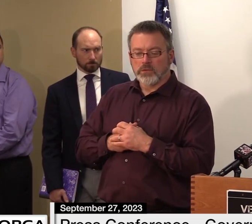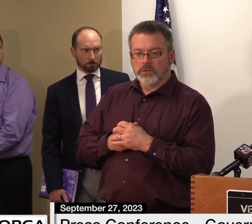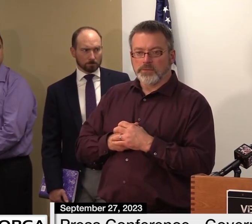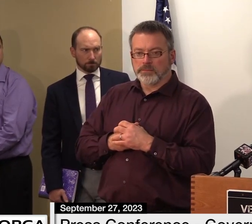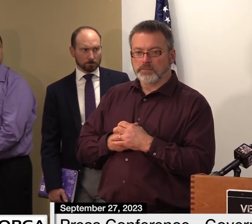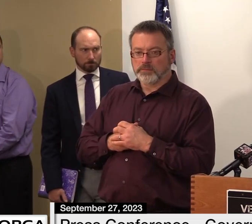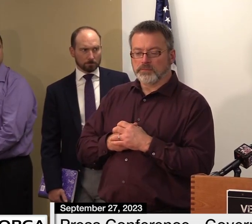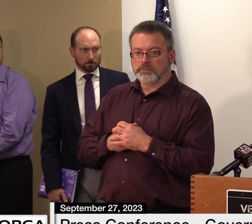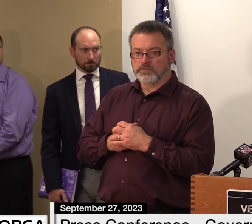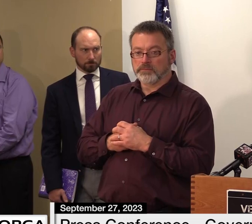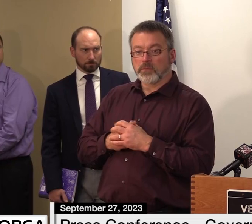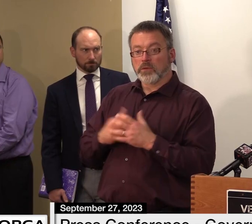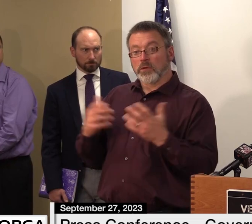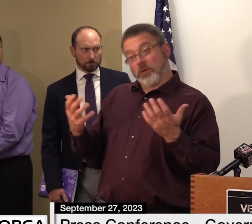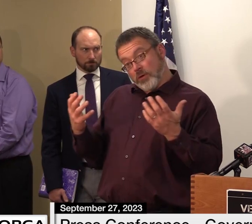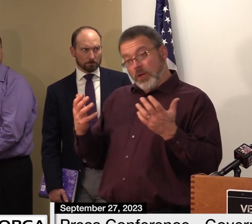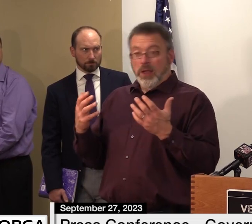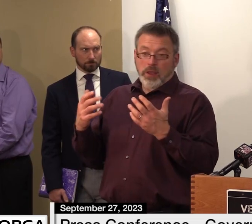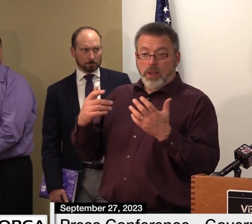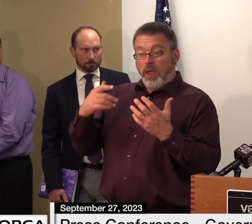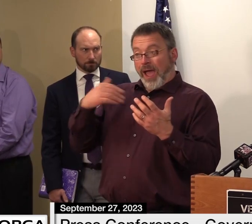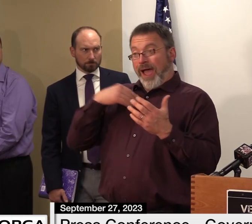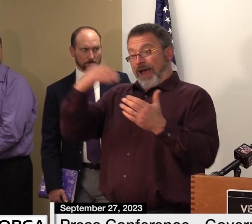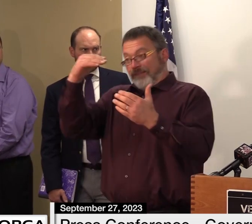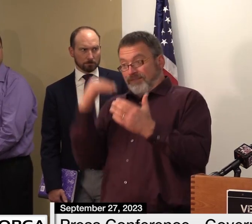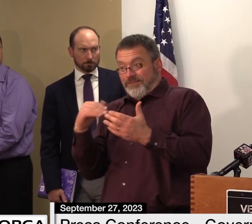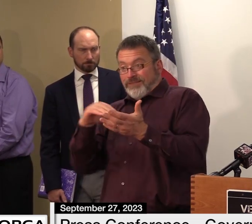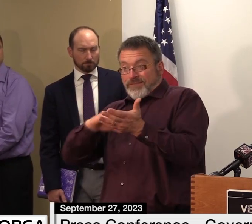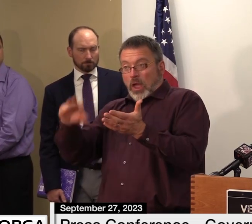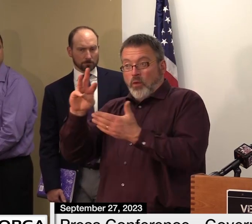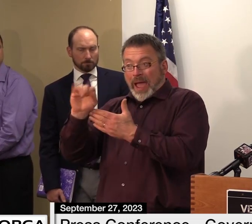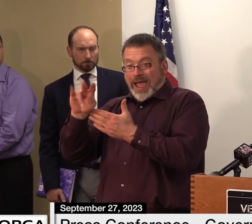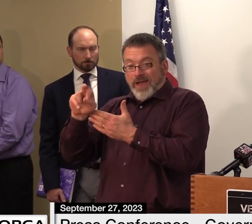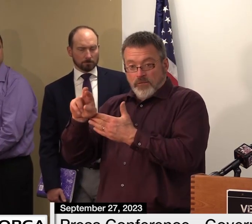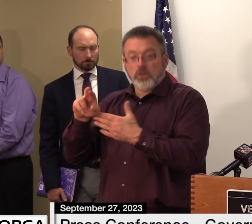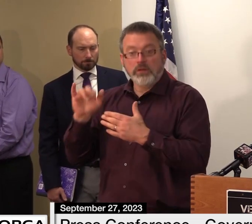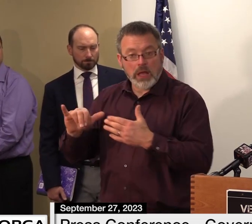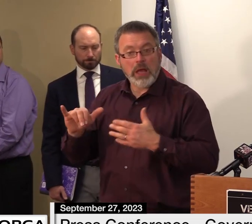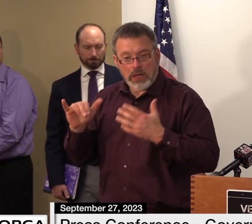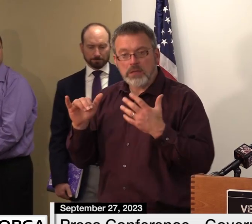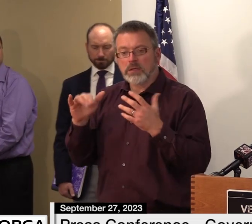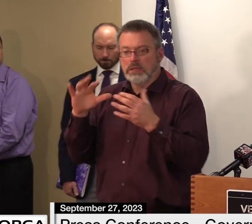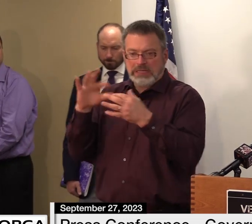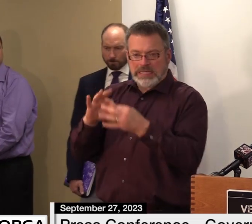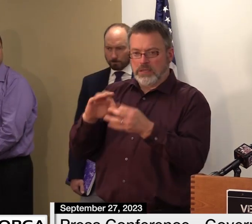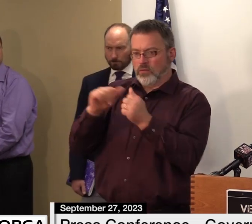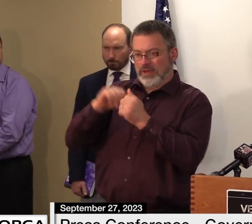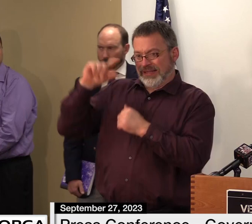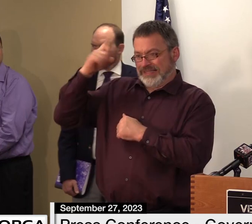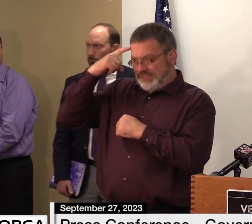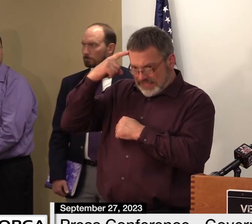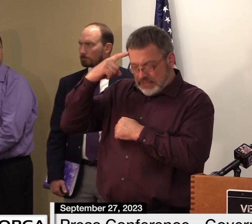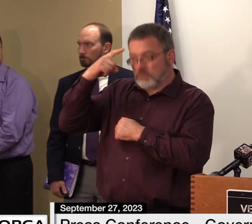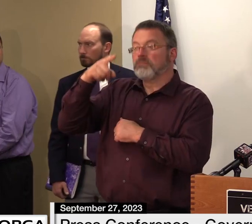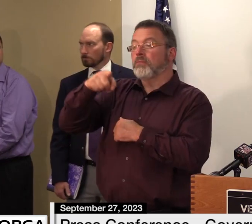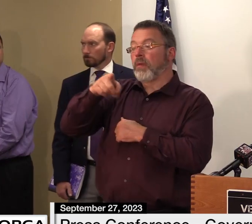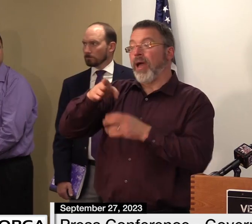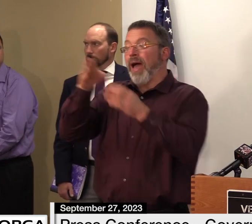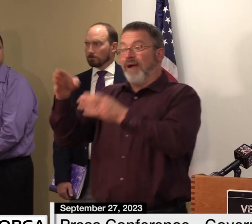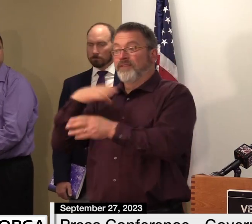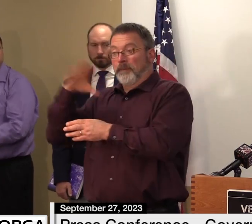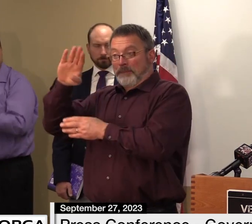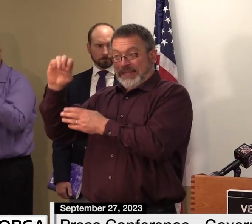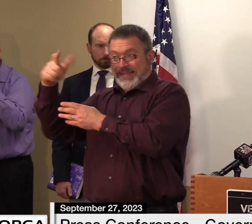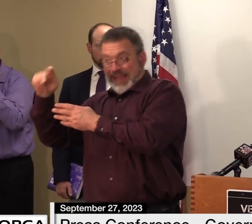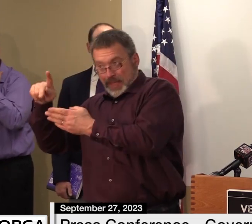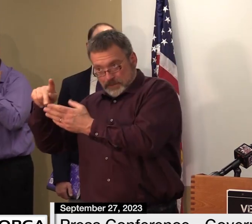They take waivers, and so we work with the state and FEMA headquarters as to, you know, the best disposition. Obviously, the